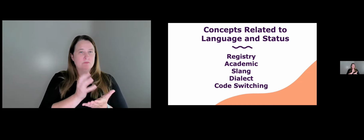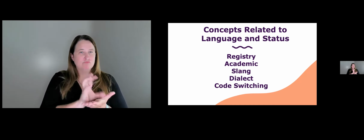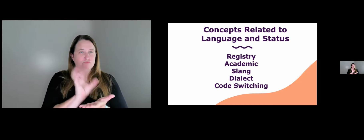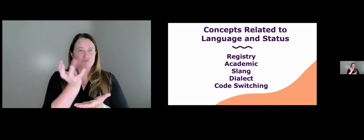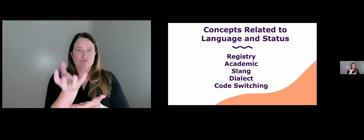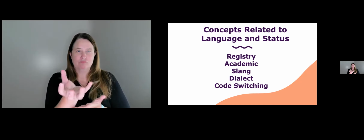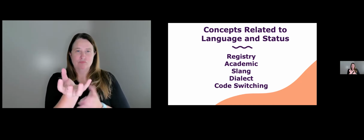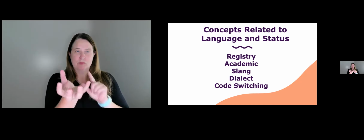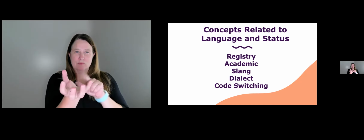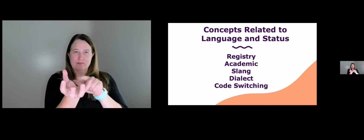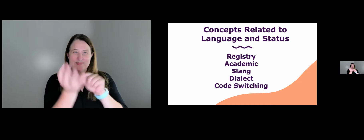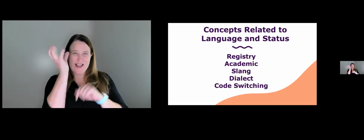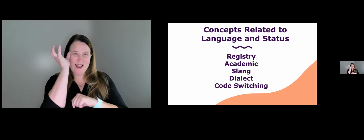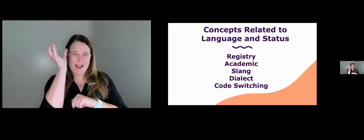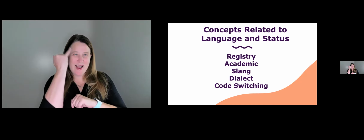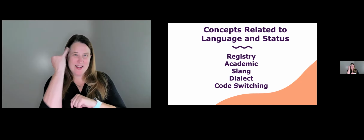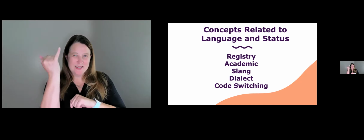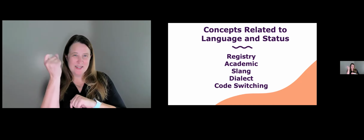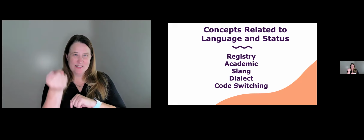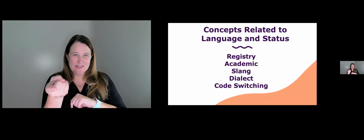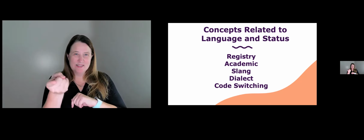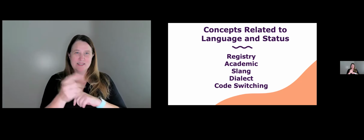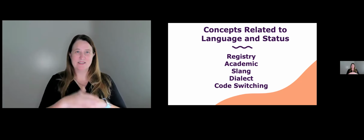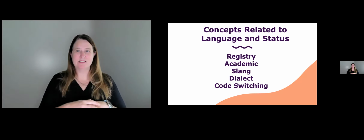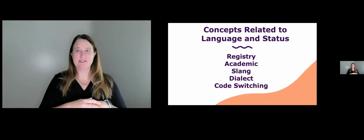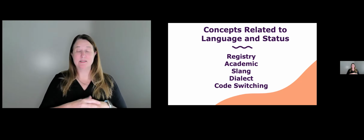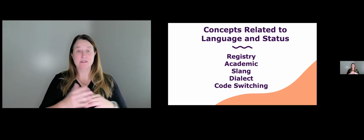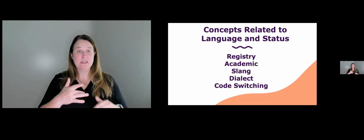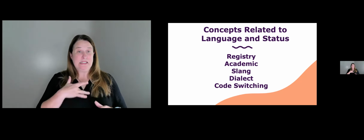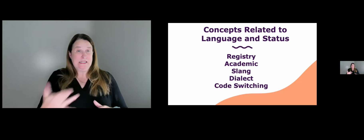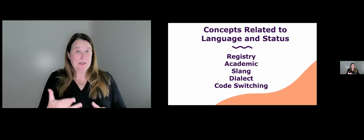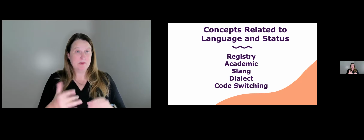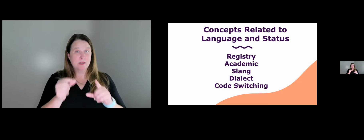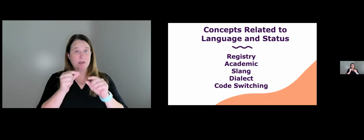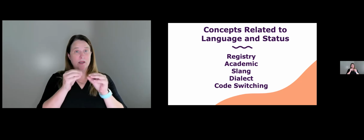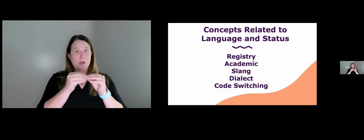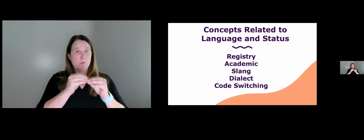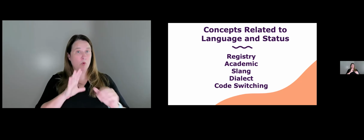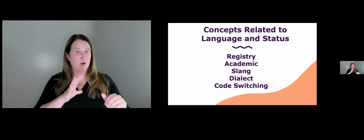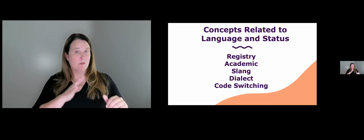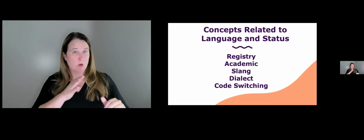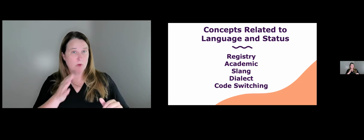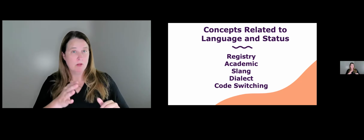it has a specific way of expressing an idea or a concept.